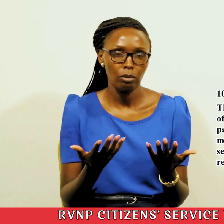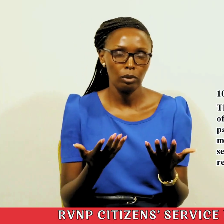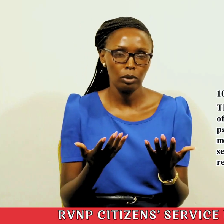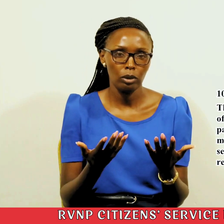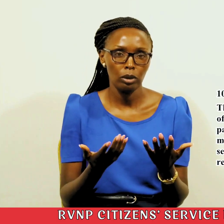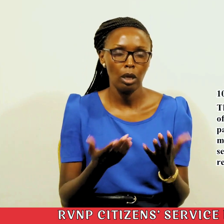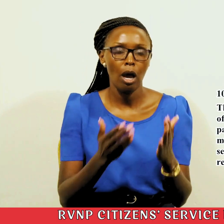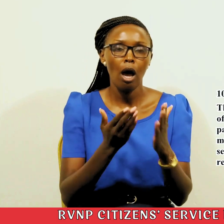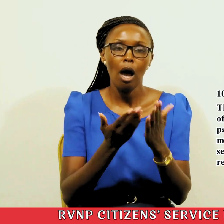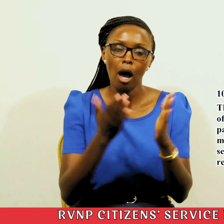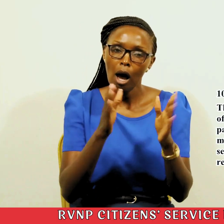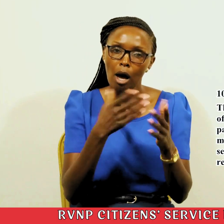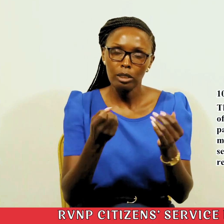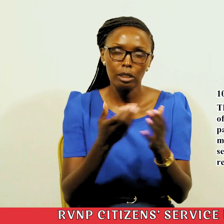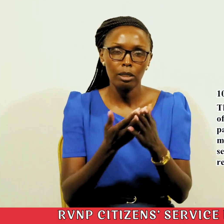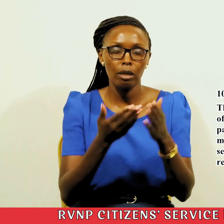examination body requirements.